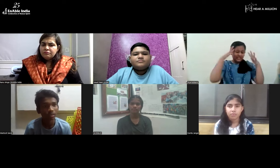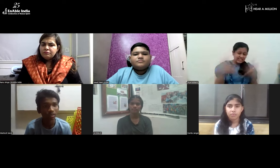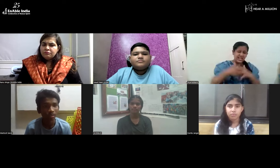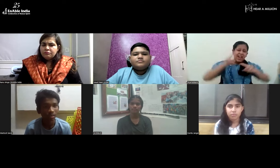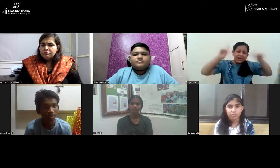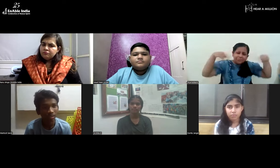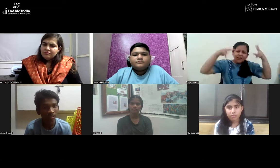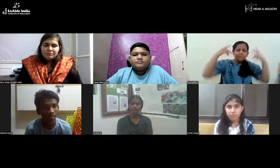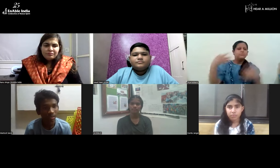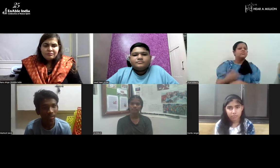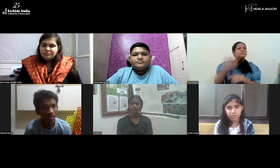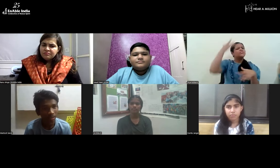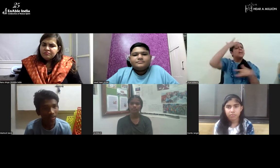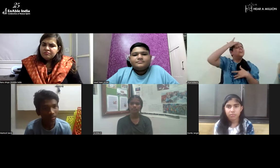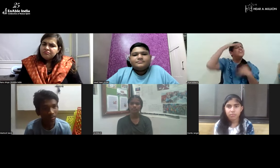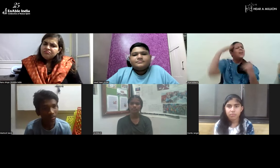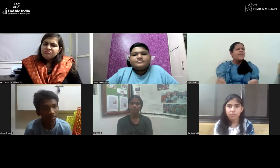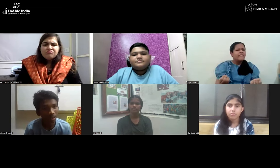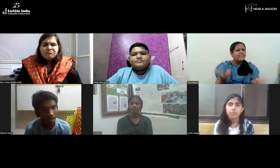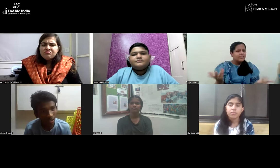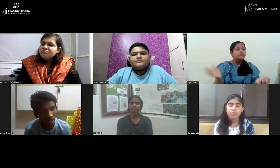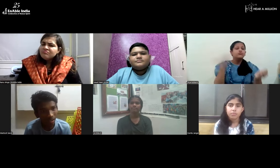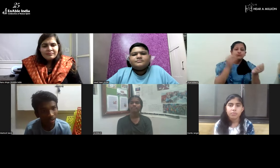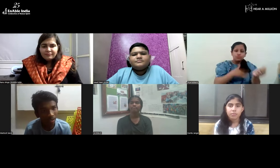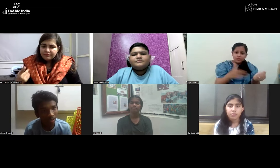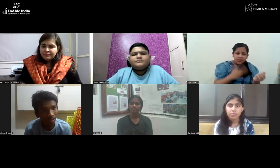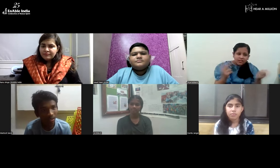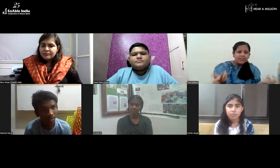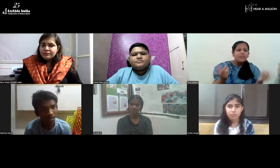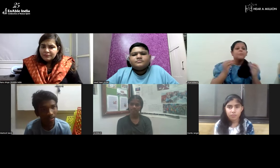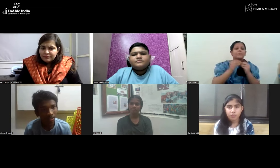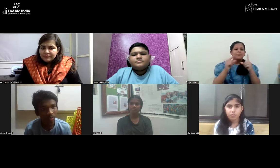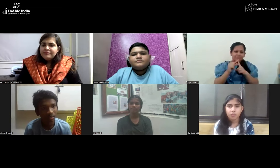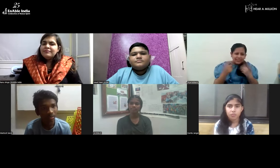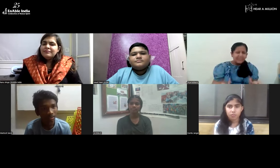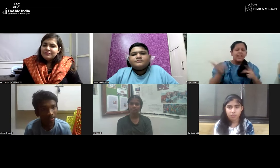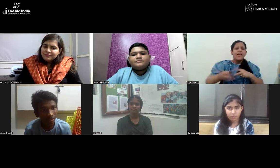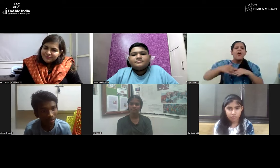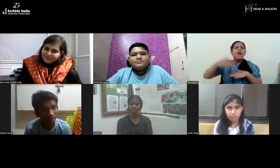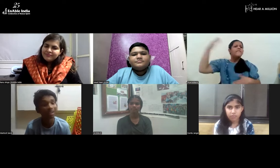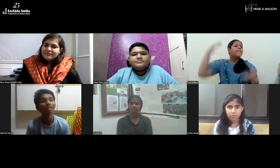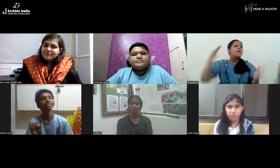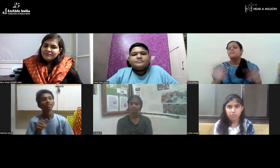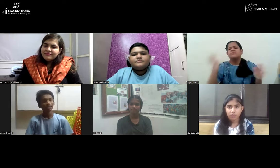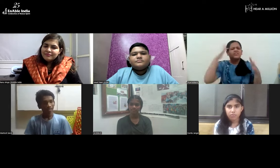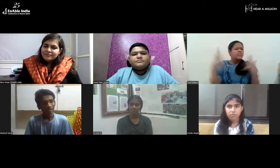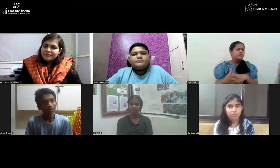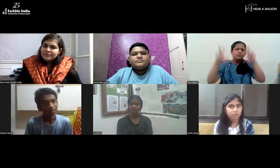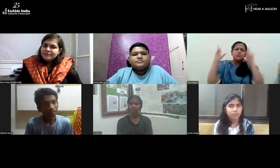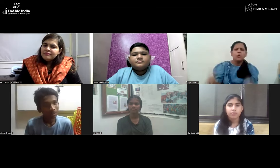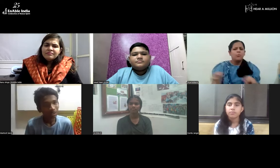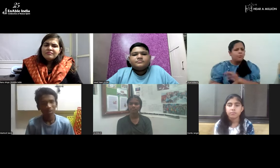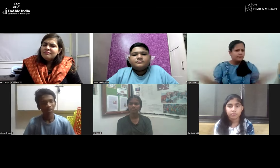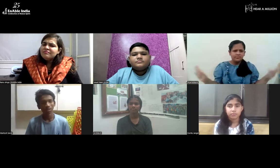come forward and talk about it. Let's proceed to the next question. The fourth question.